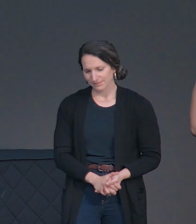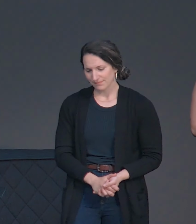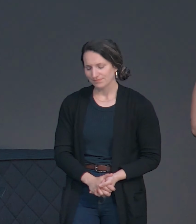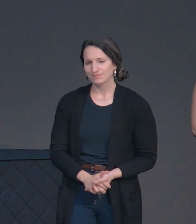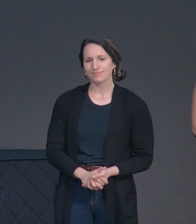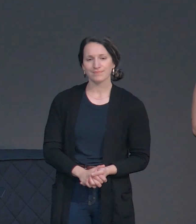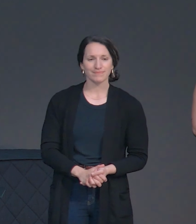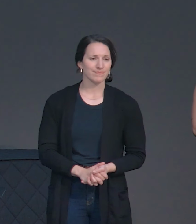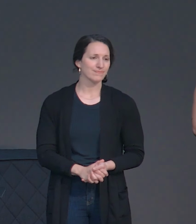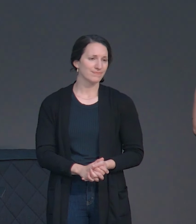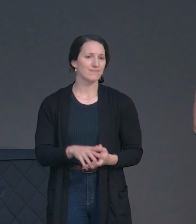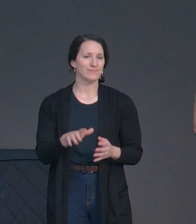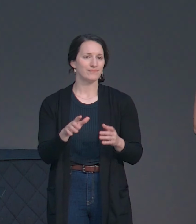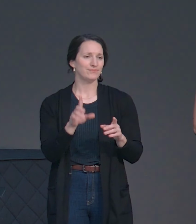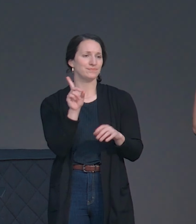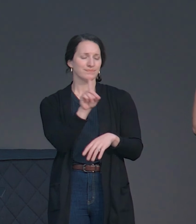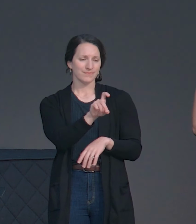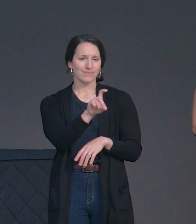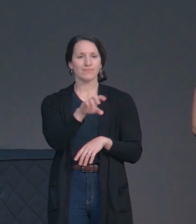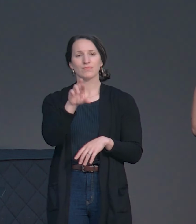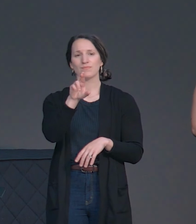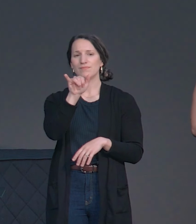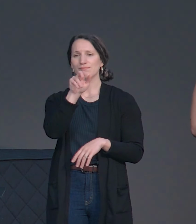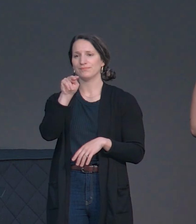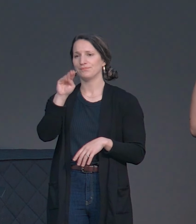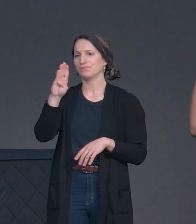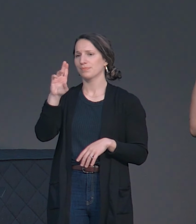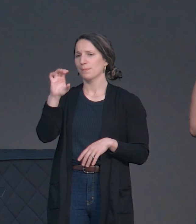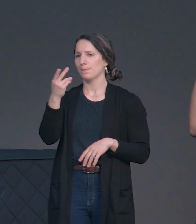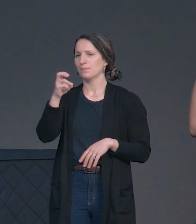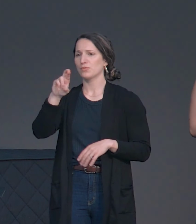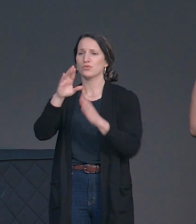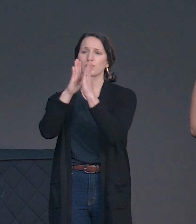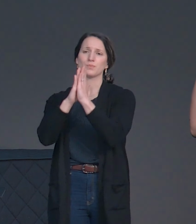I'd like to ask another one of our deacons, Ryan Booker, to pray for the juice.